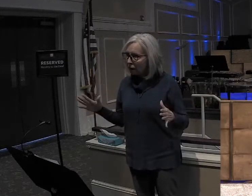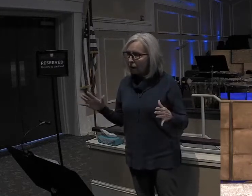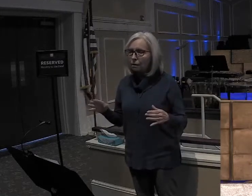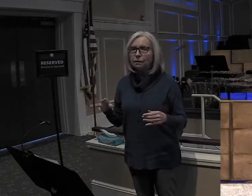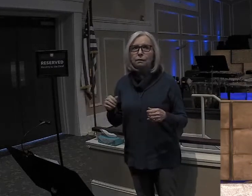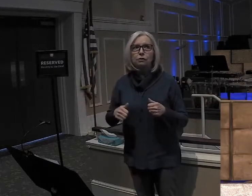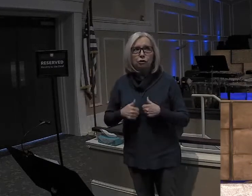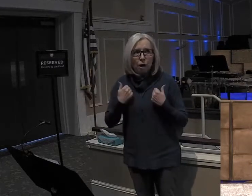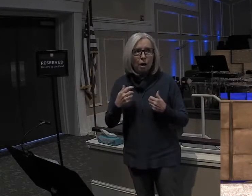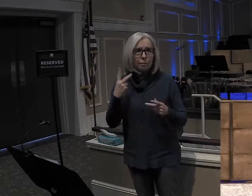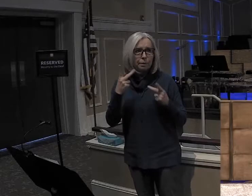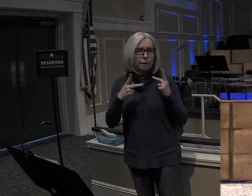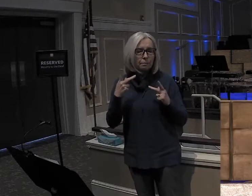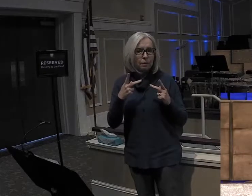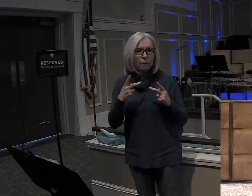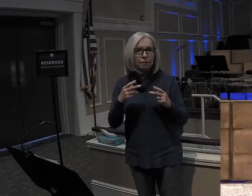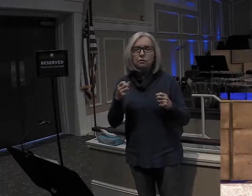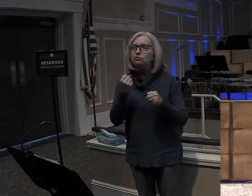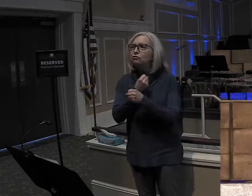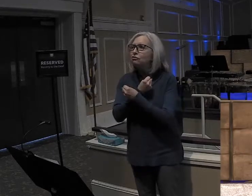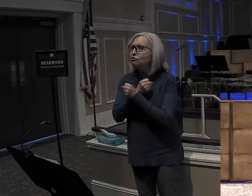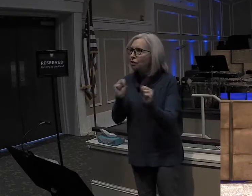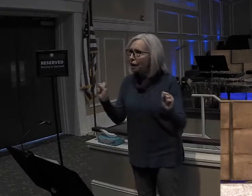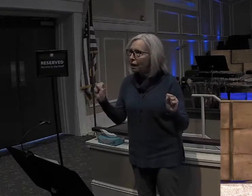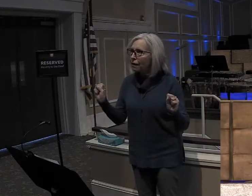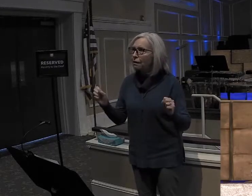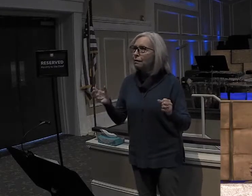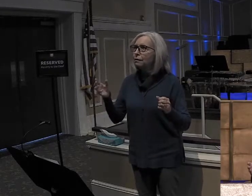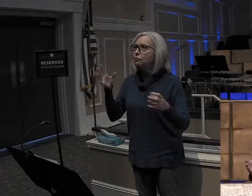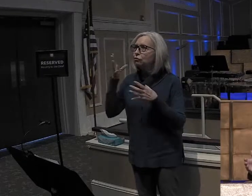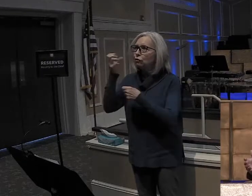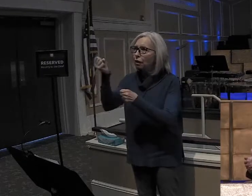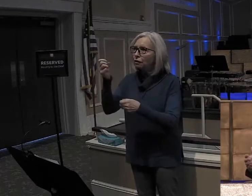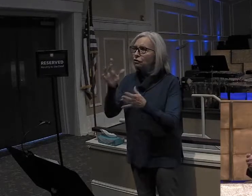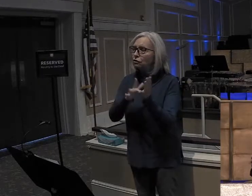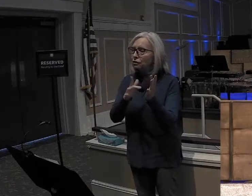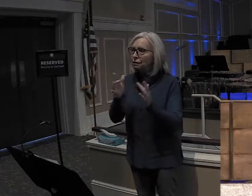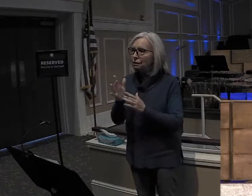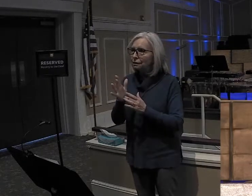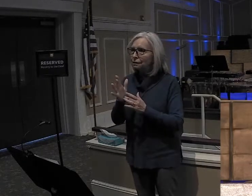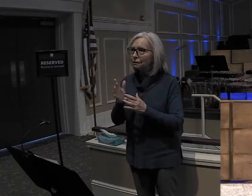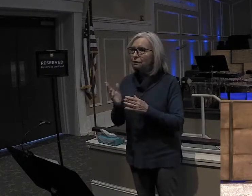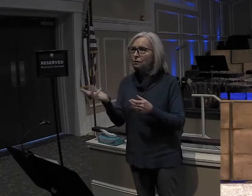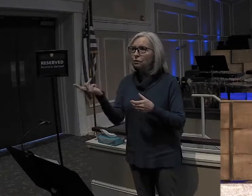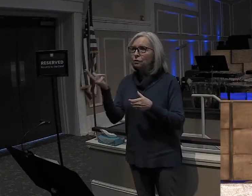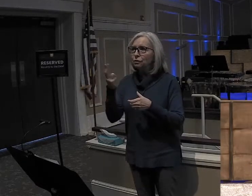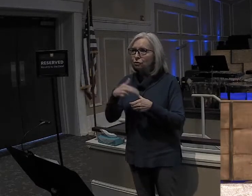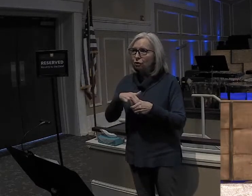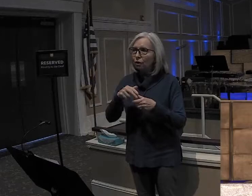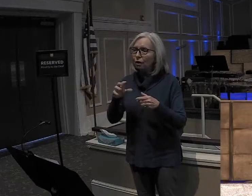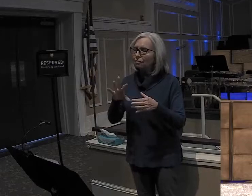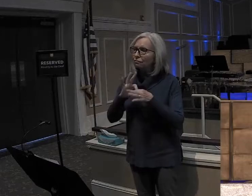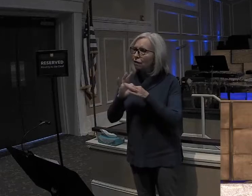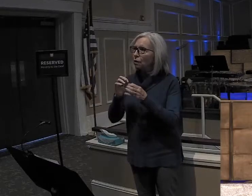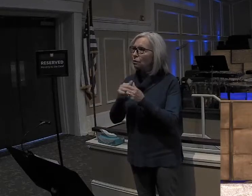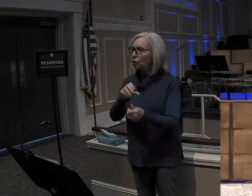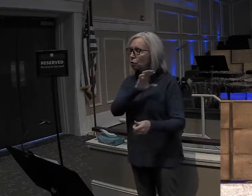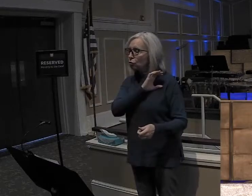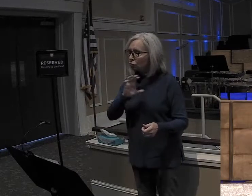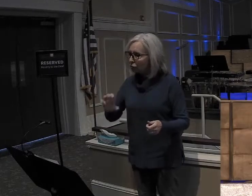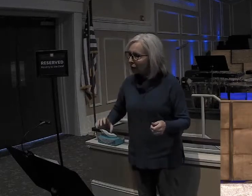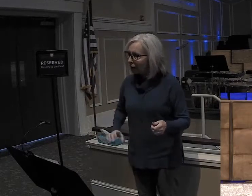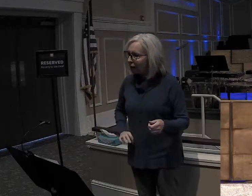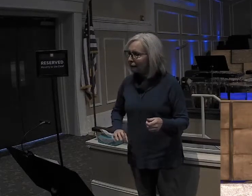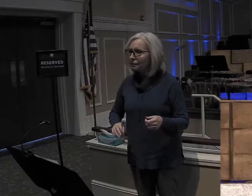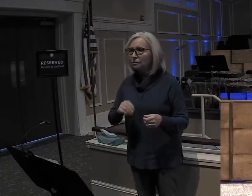and women, young men and women, being saved, trusting in Jesus Christ, enjoying a relationship with Christ and making disciples. This is